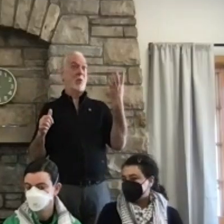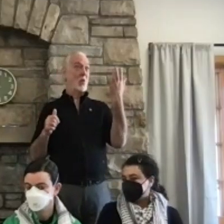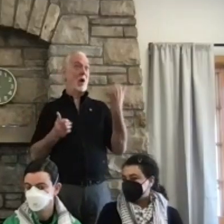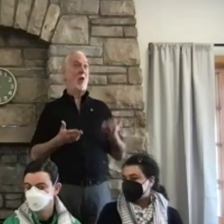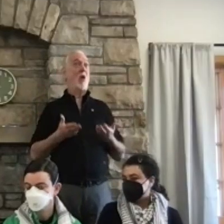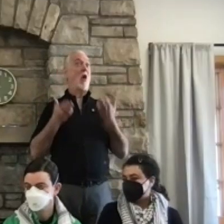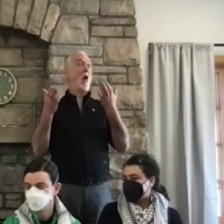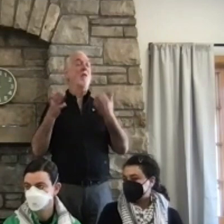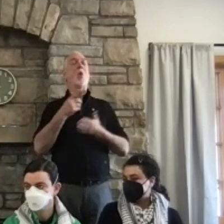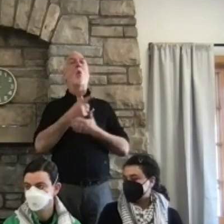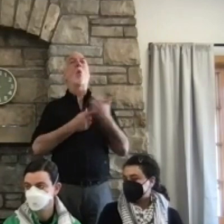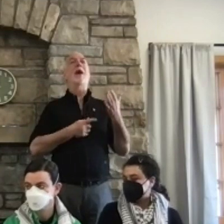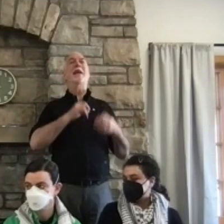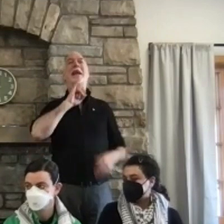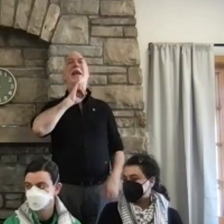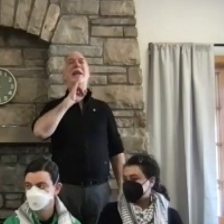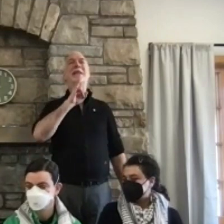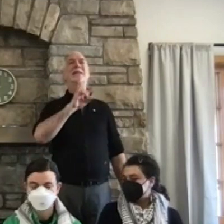an answer for that?